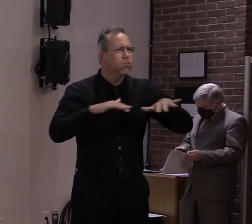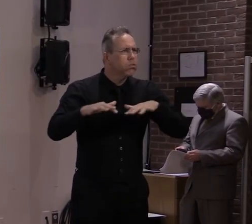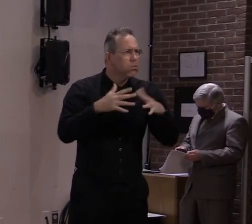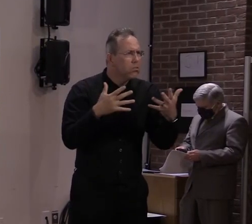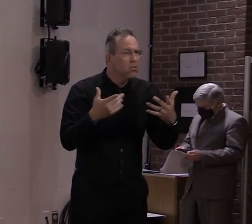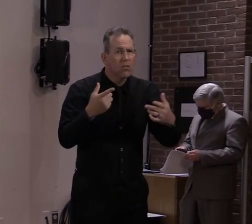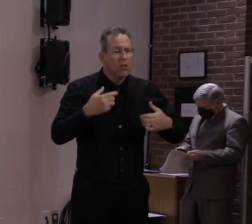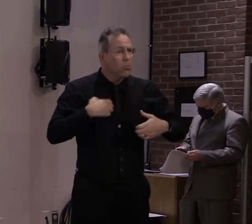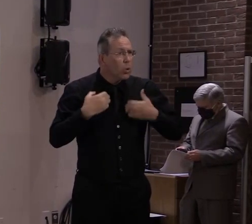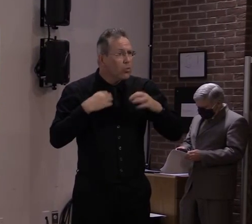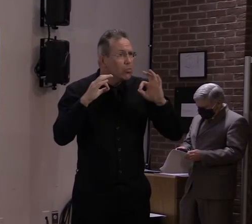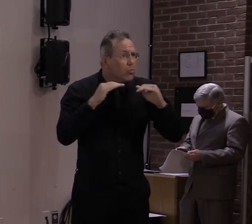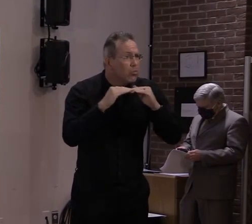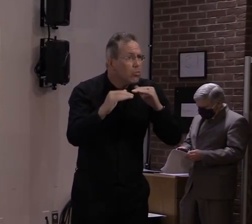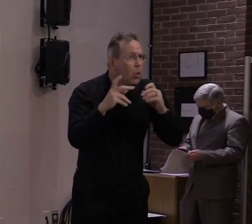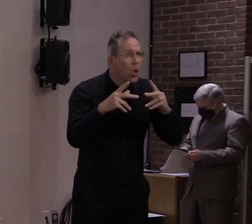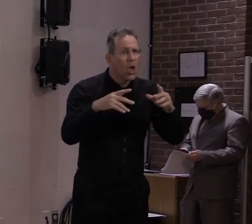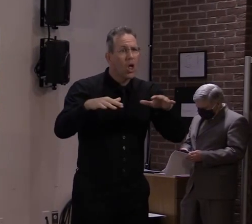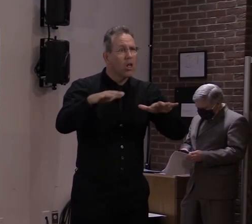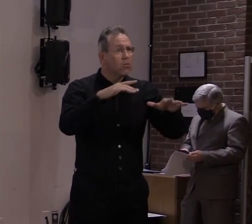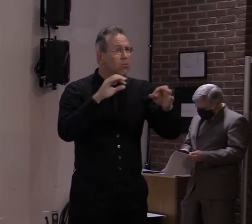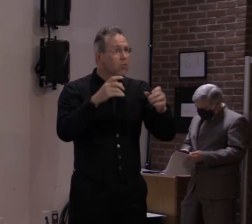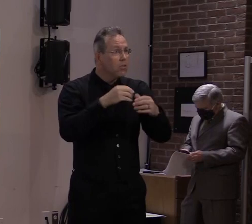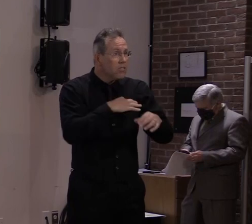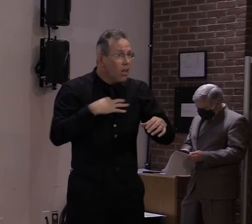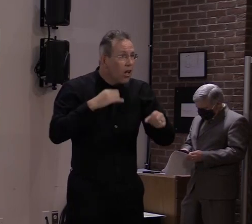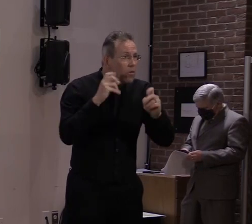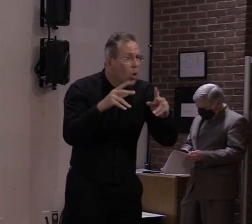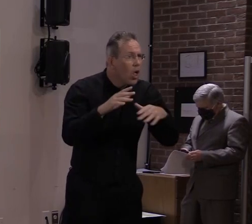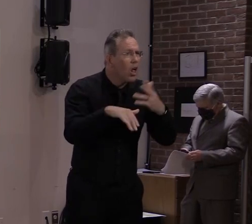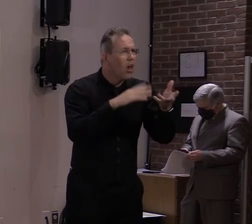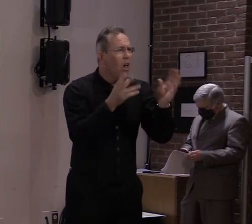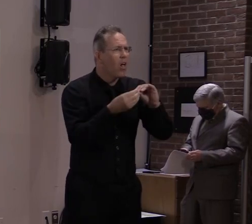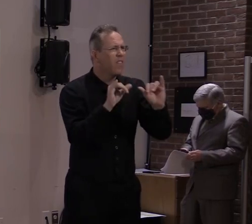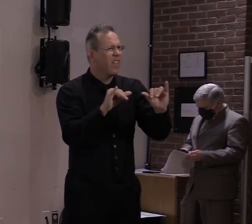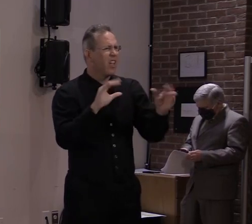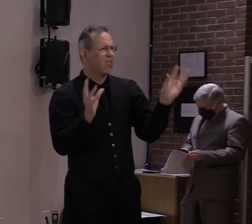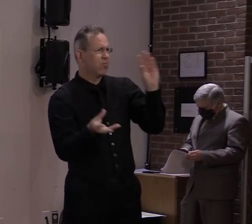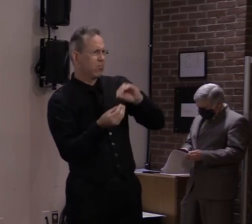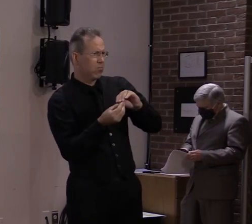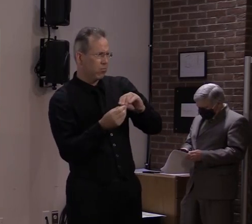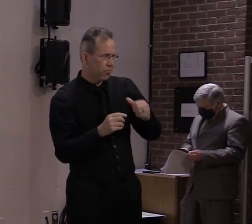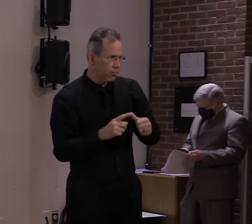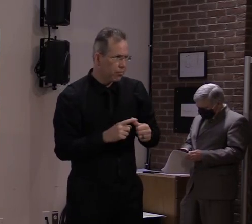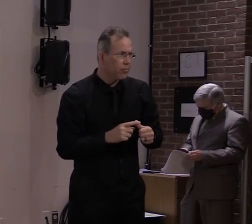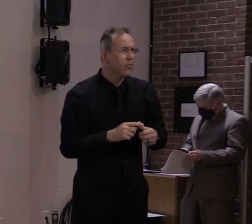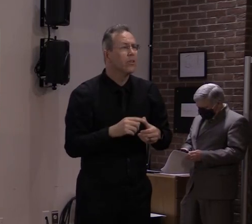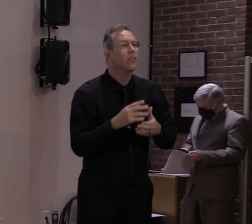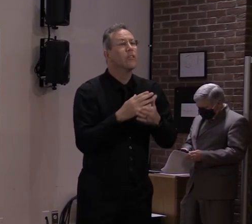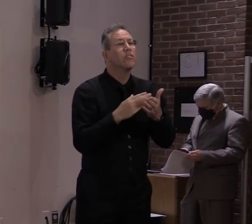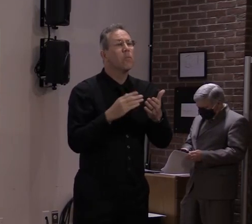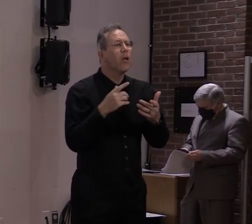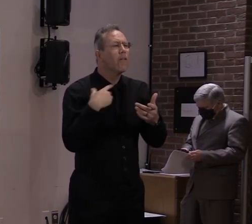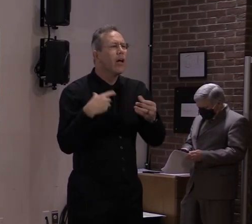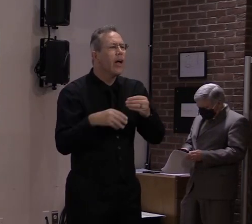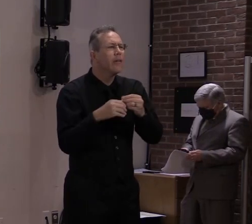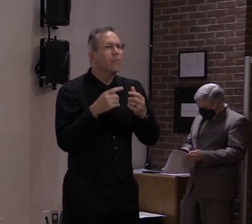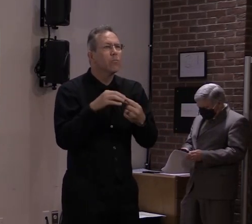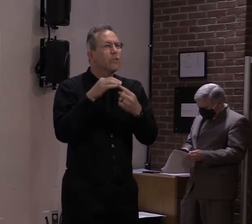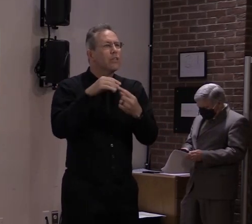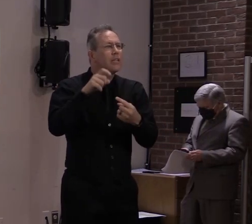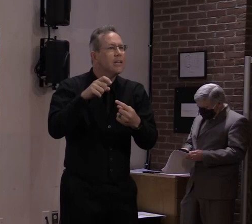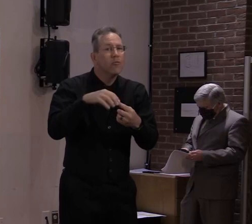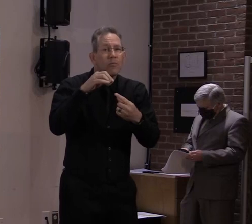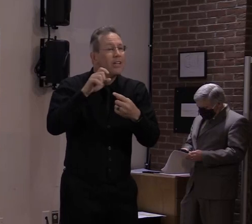well-being. Some districts identified specific professional development and training needs, such as a need for more